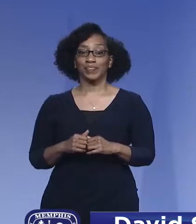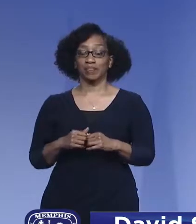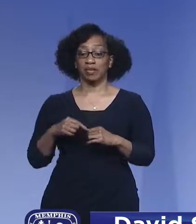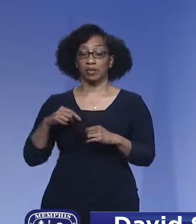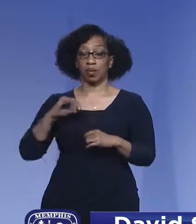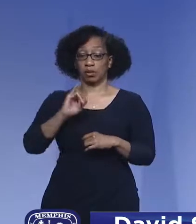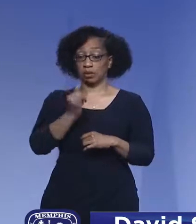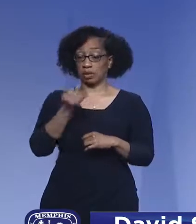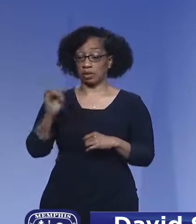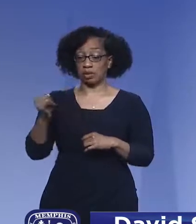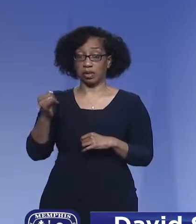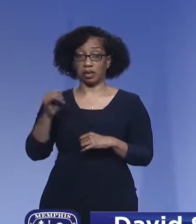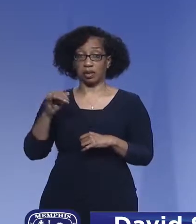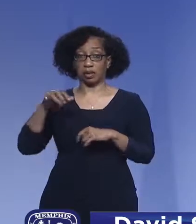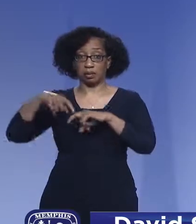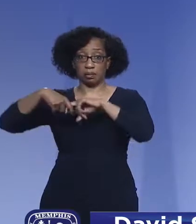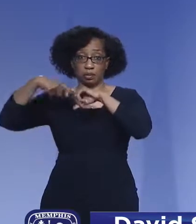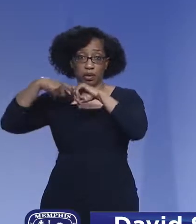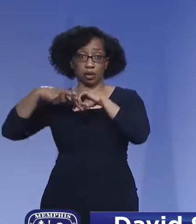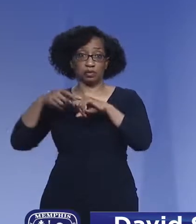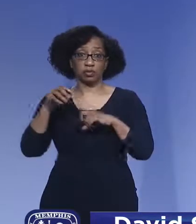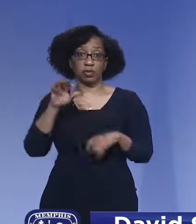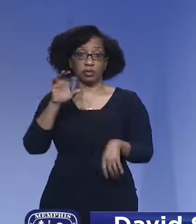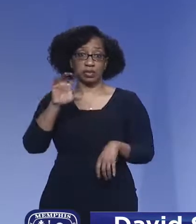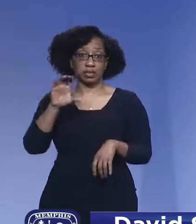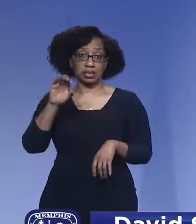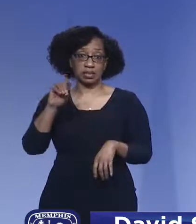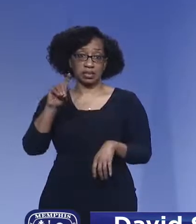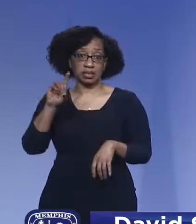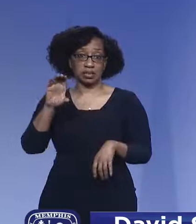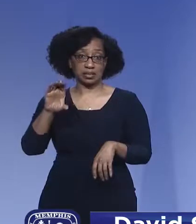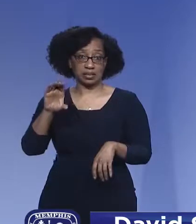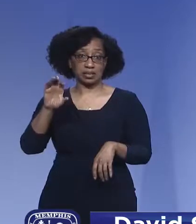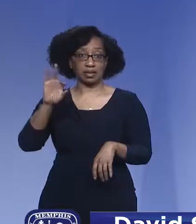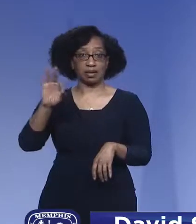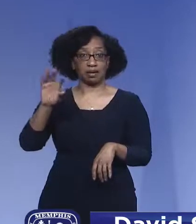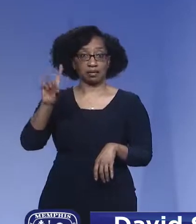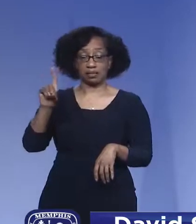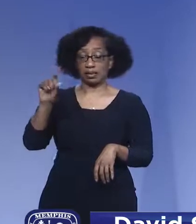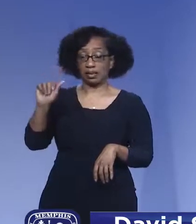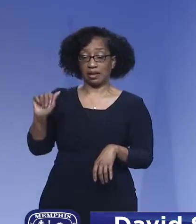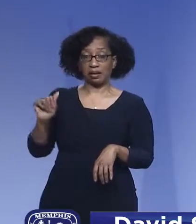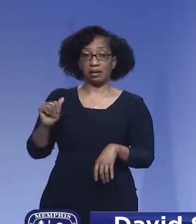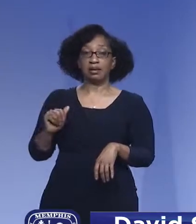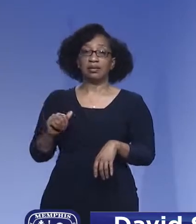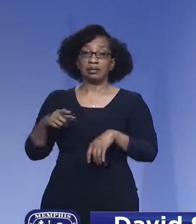pause by the FDA and the CDC is an example of the system working the way it's designed to work.